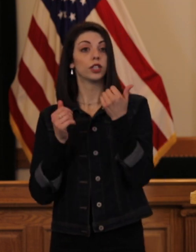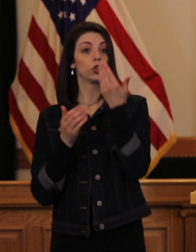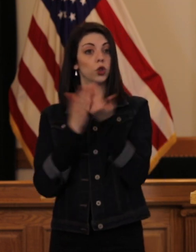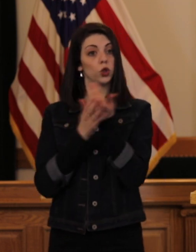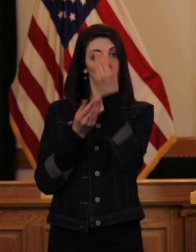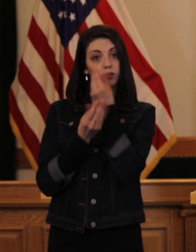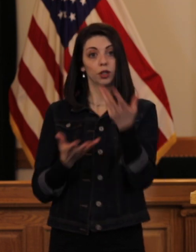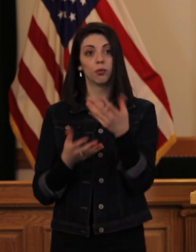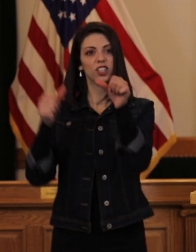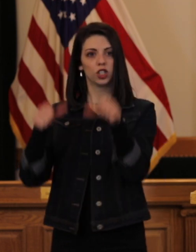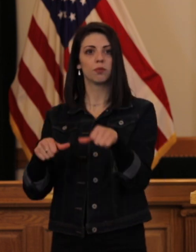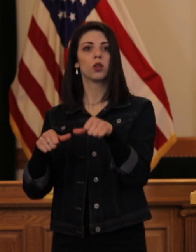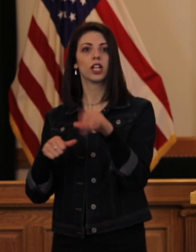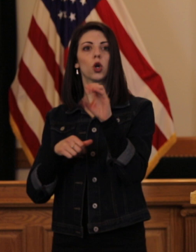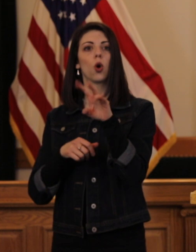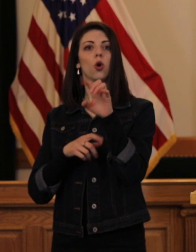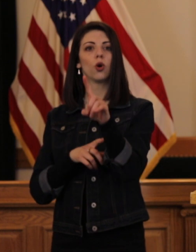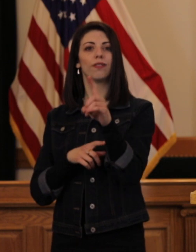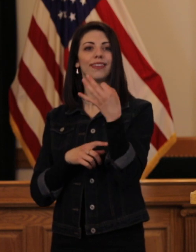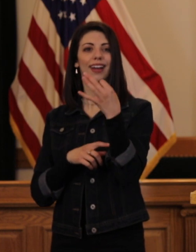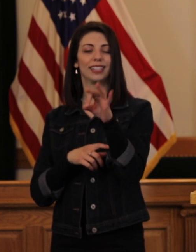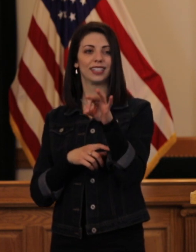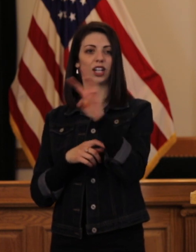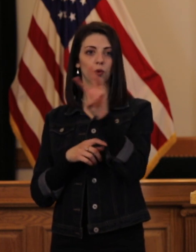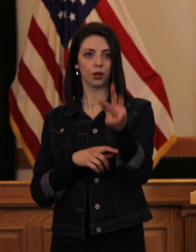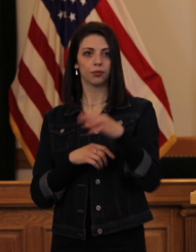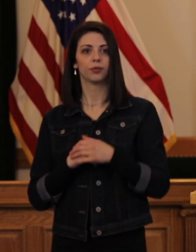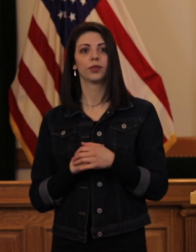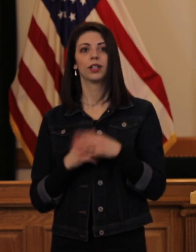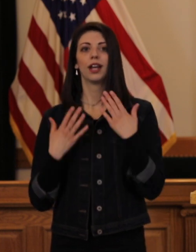Health Department's COVID-19 webpage at